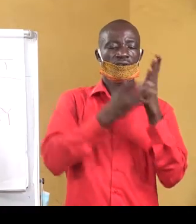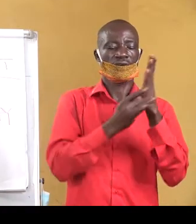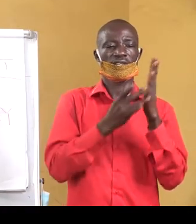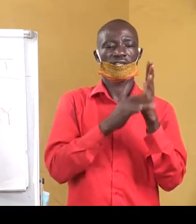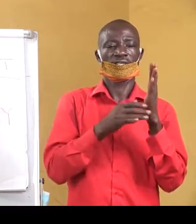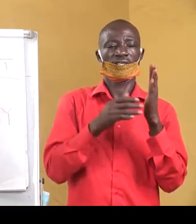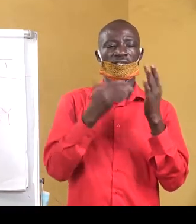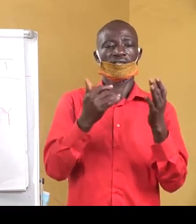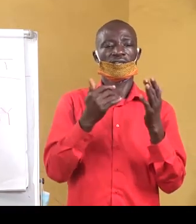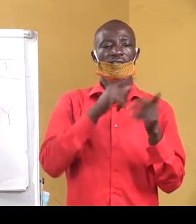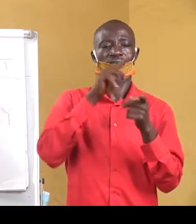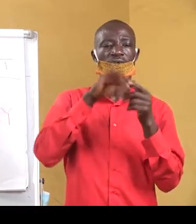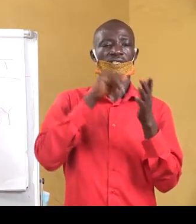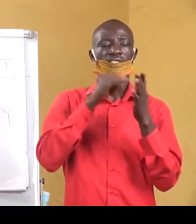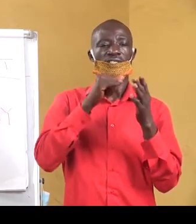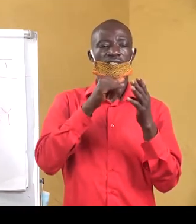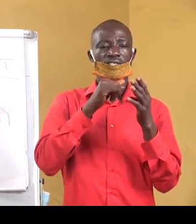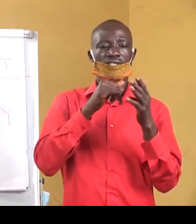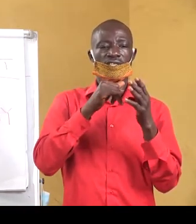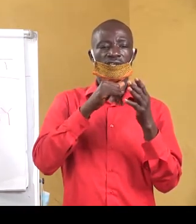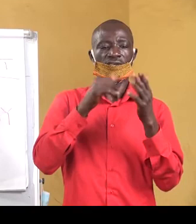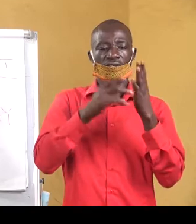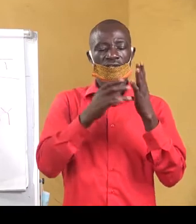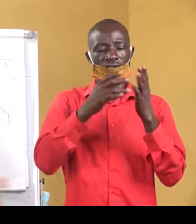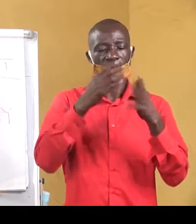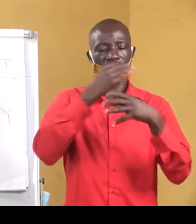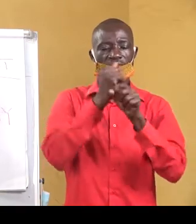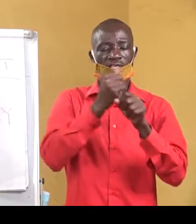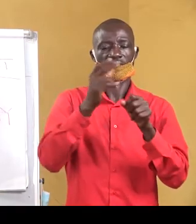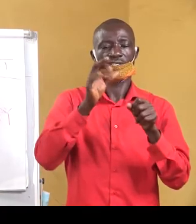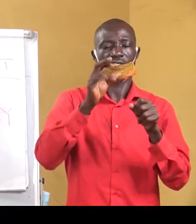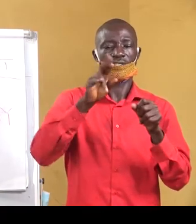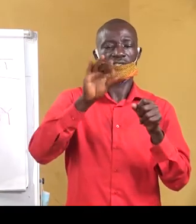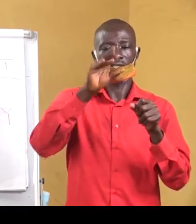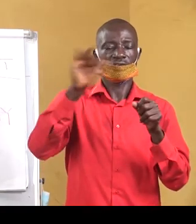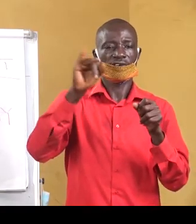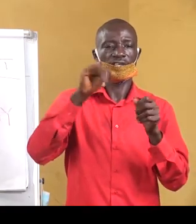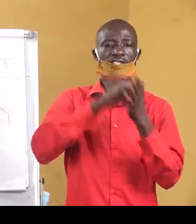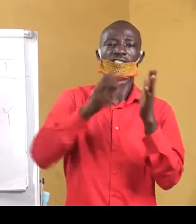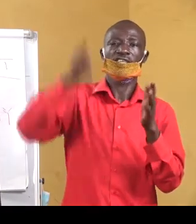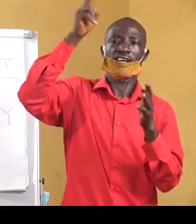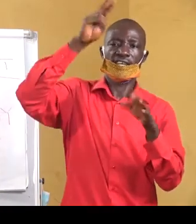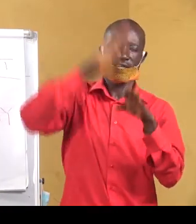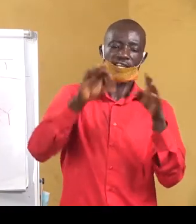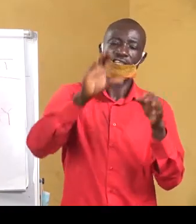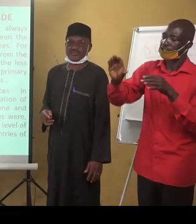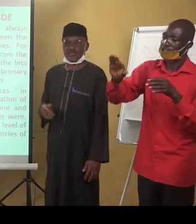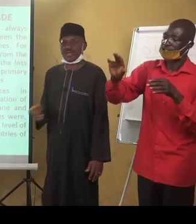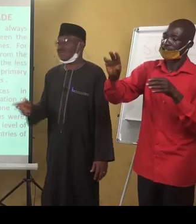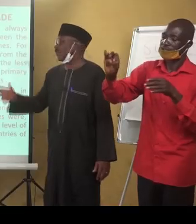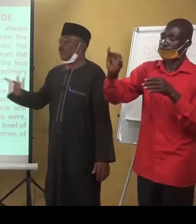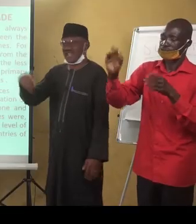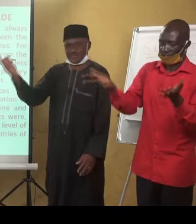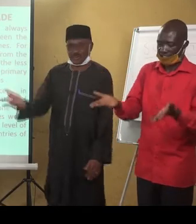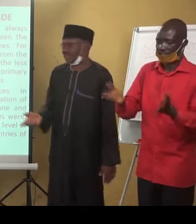oil, compare when it is refined and brought to Nigeria, they tell us it's higher, always higher than that of the